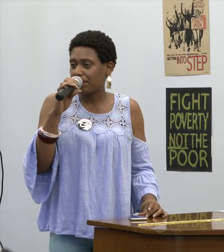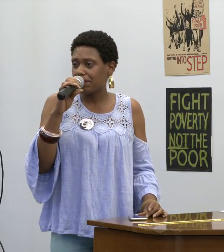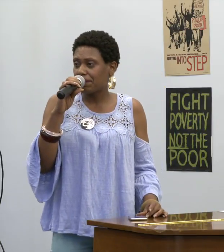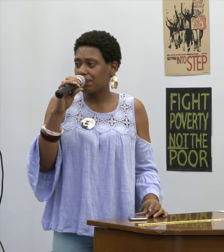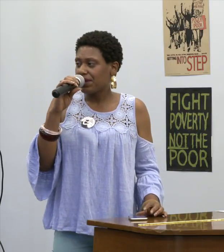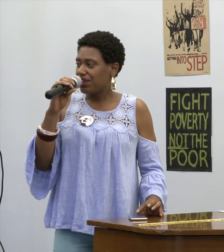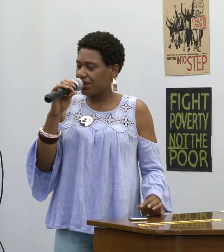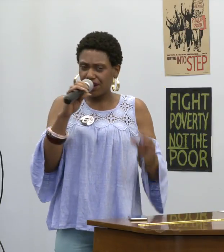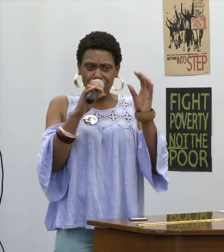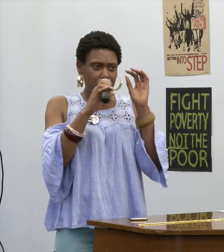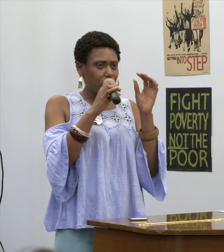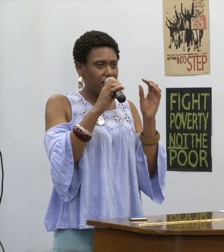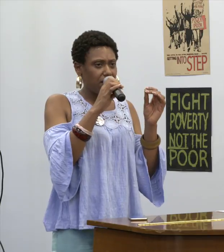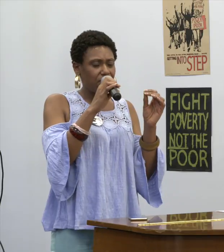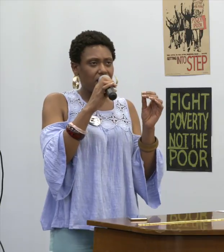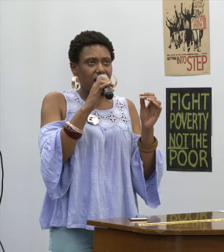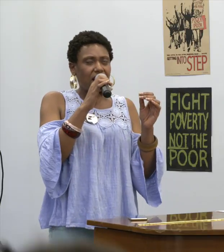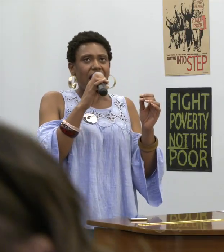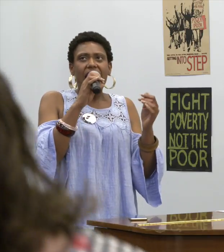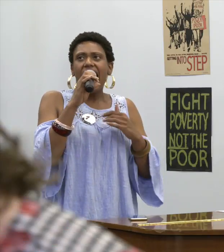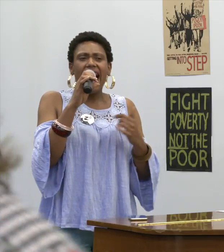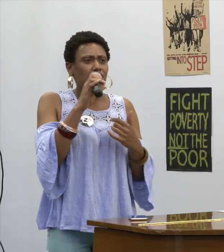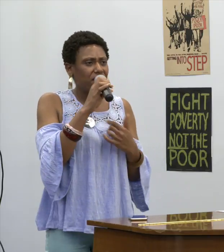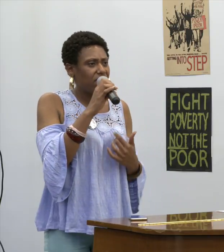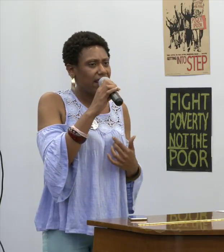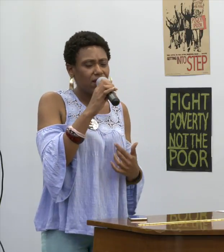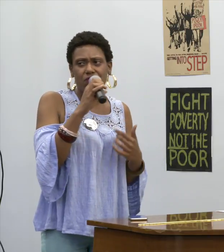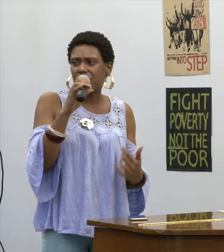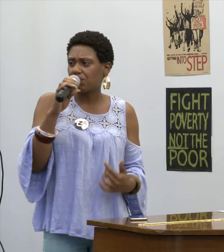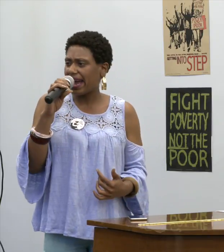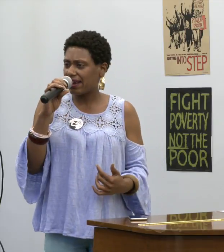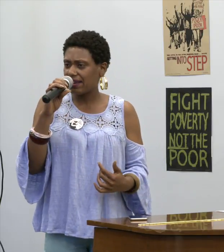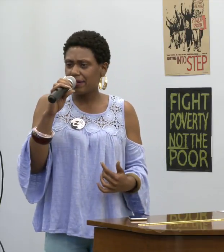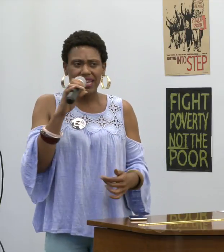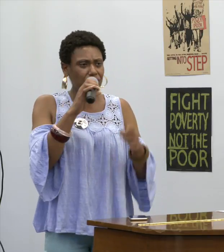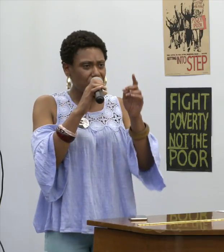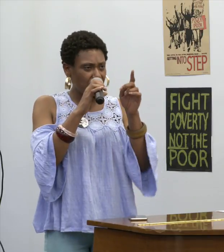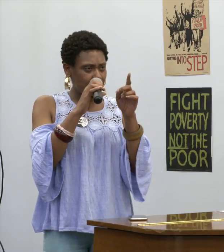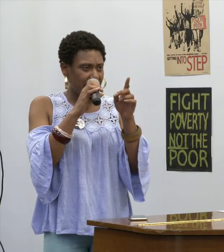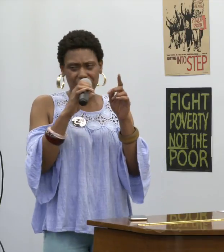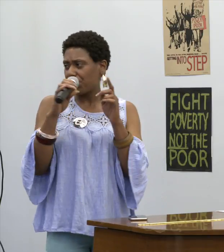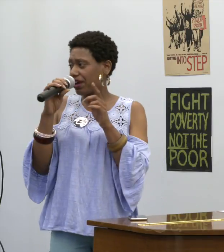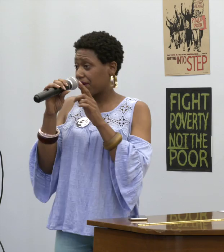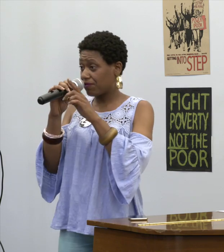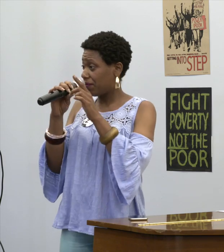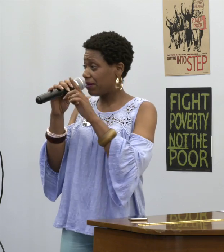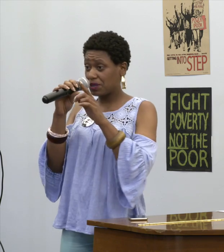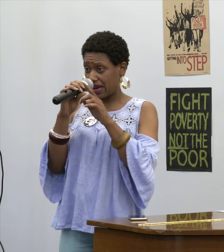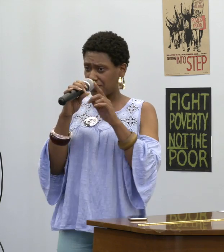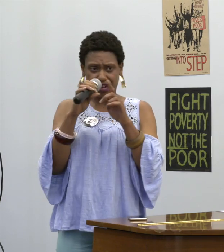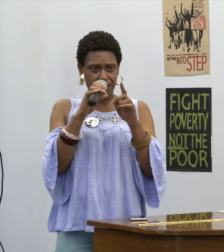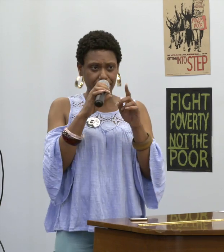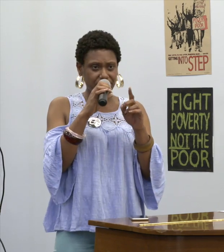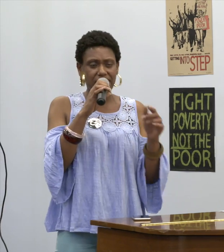right? Your memory of, I want to fight for what's right. Even when you thought about it if you were younger. For me,